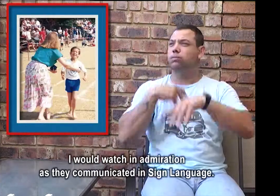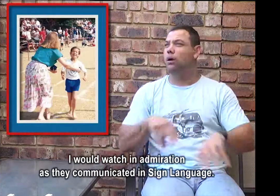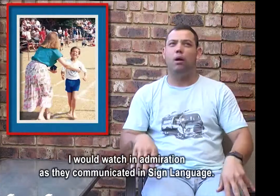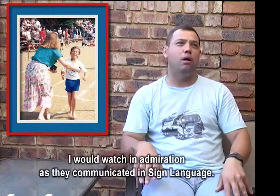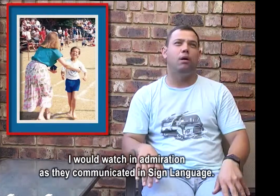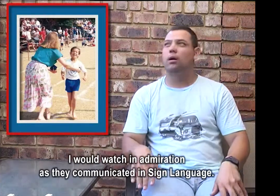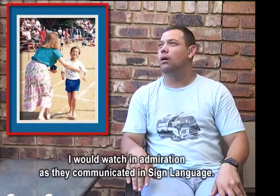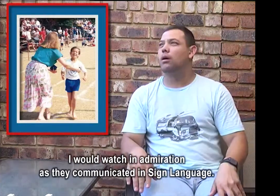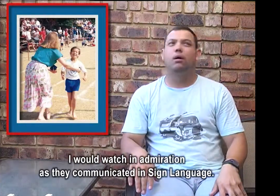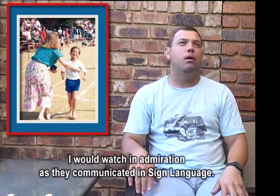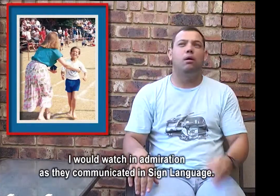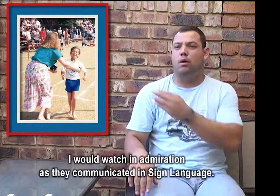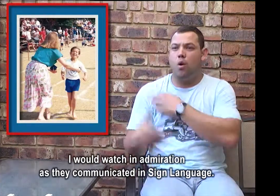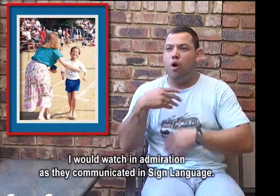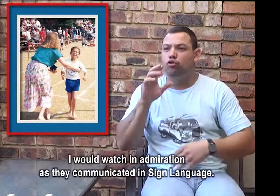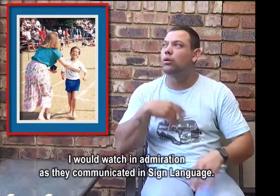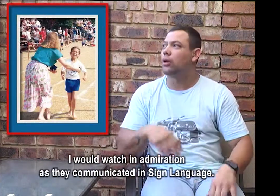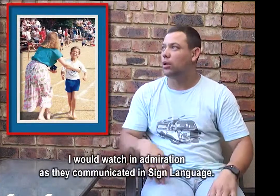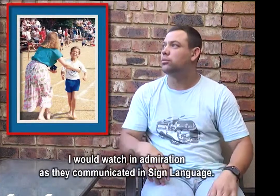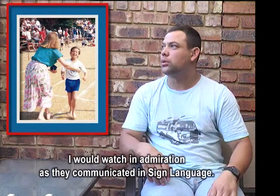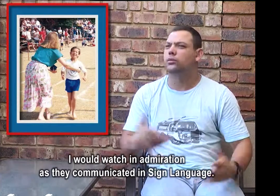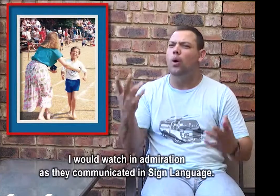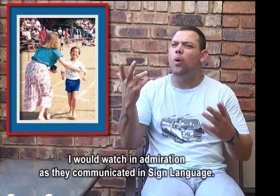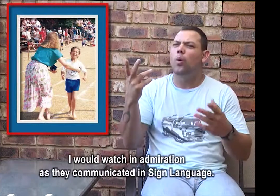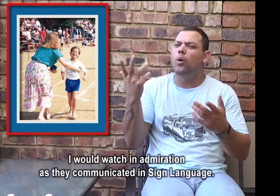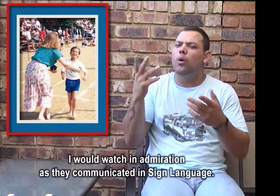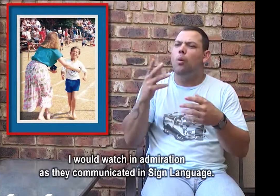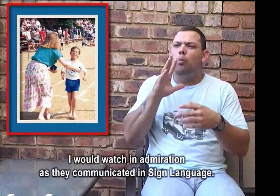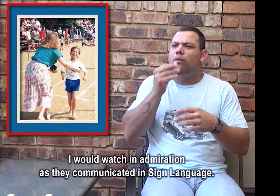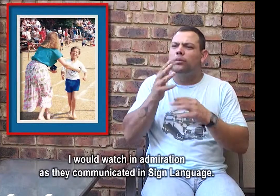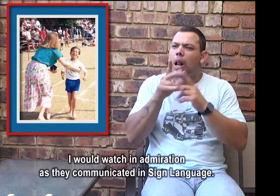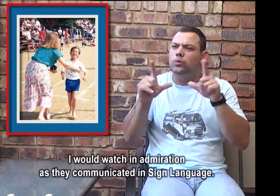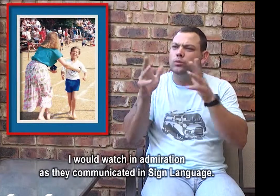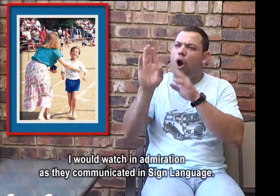I would watch in admiration as they communicated in sign language.